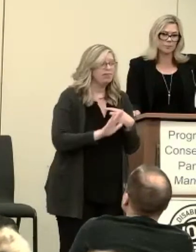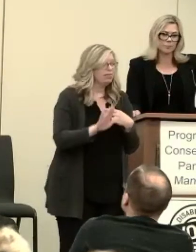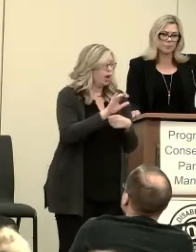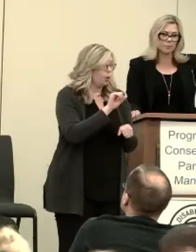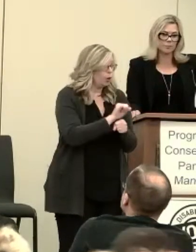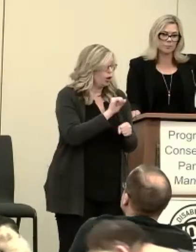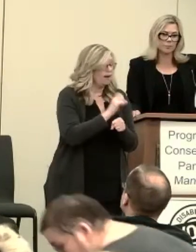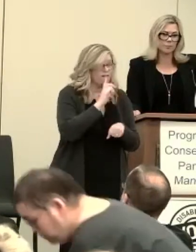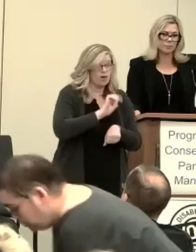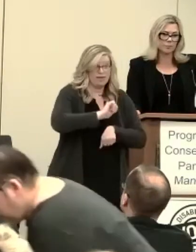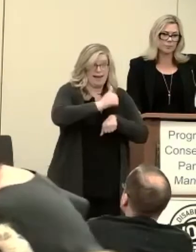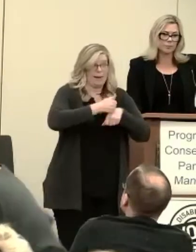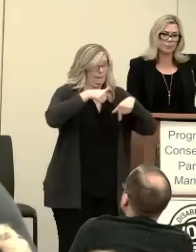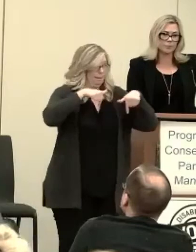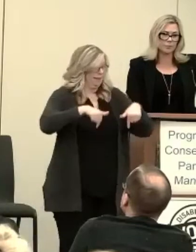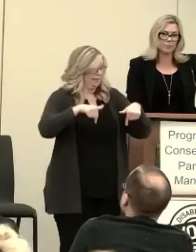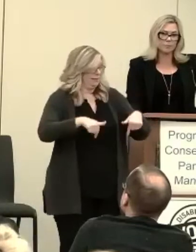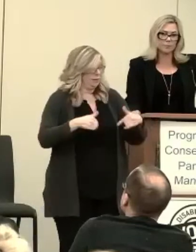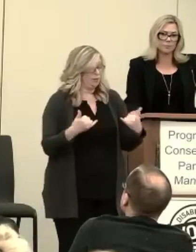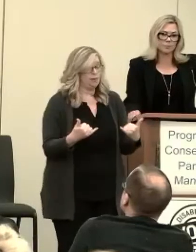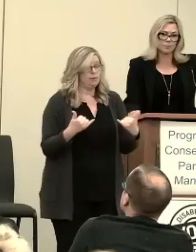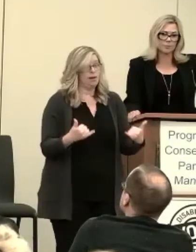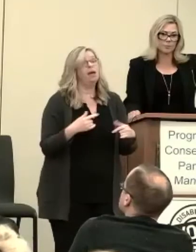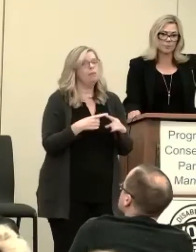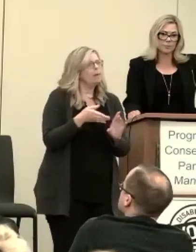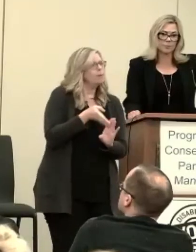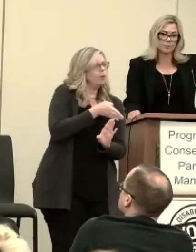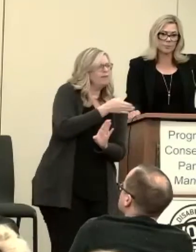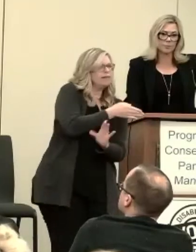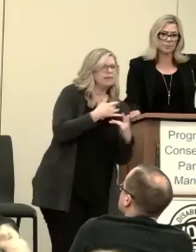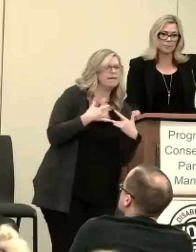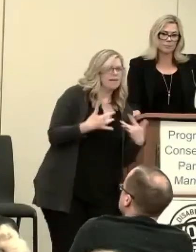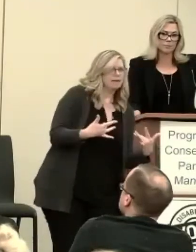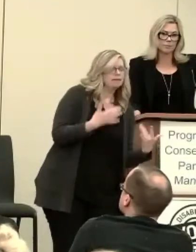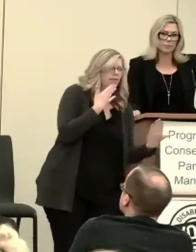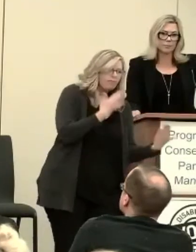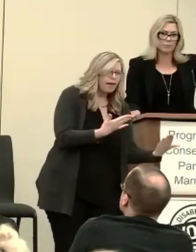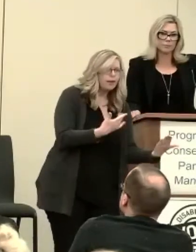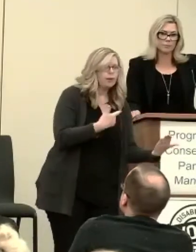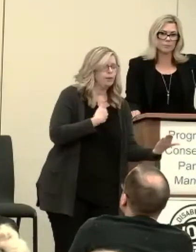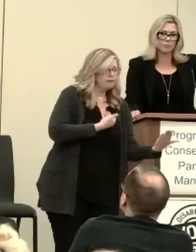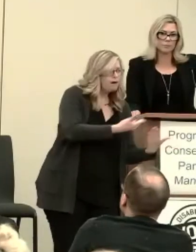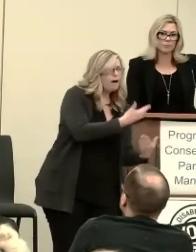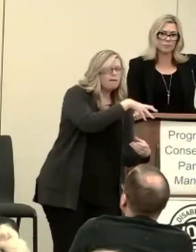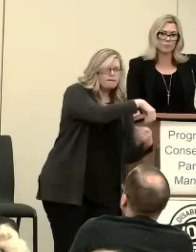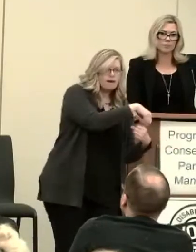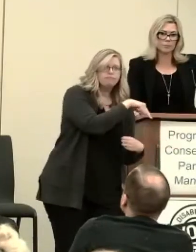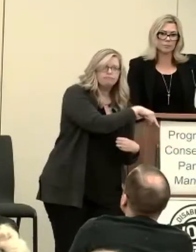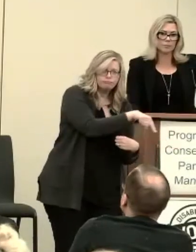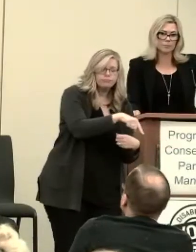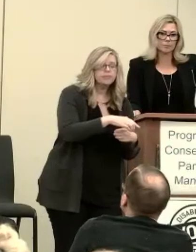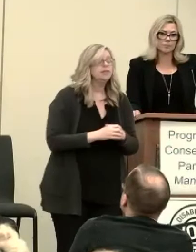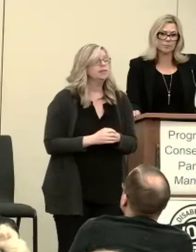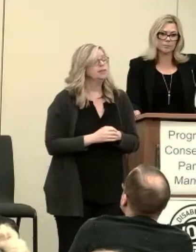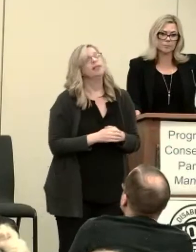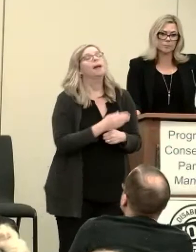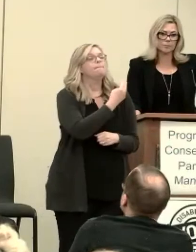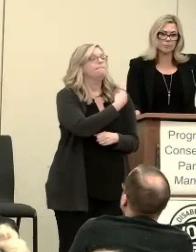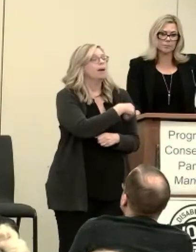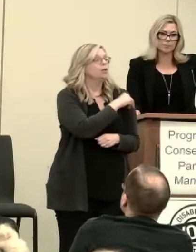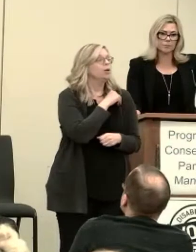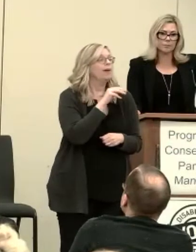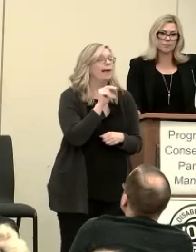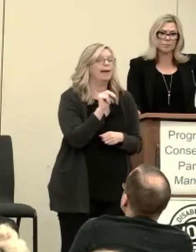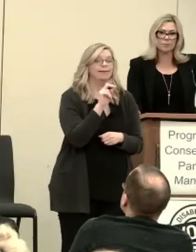put together not only today, but previous events that I've been able to participate in. The Manitoba NDP,